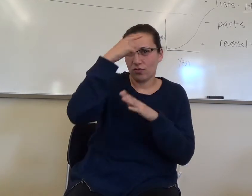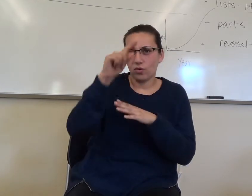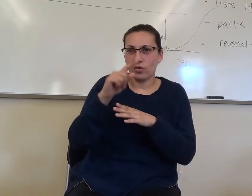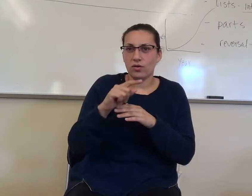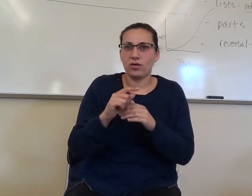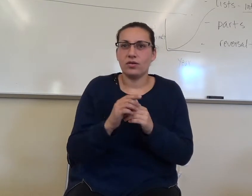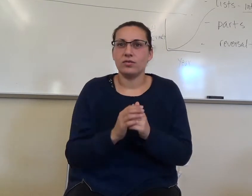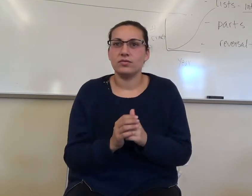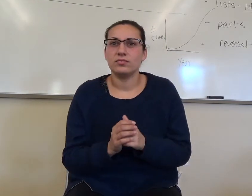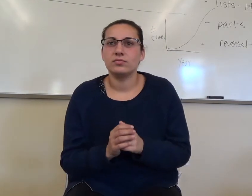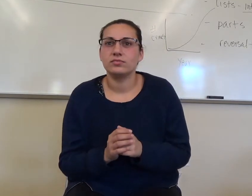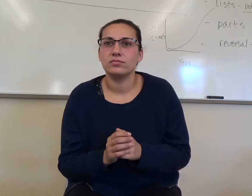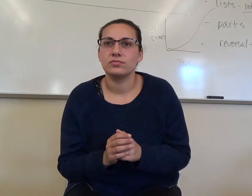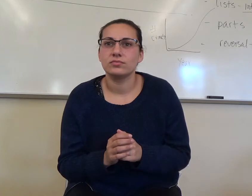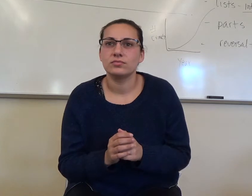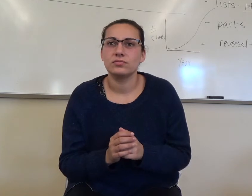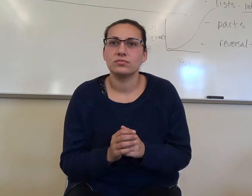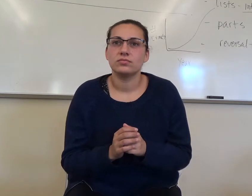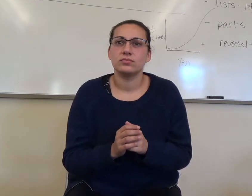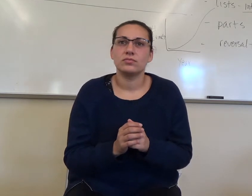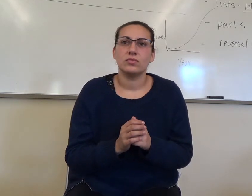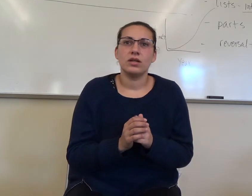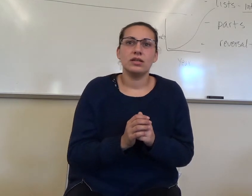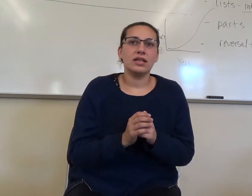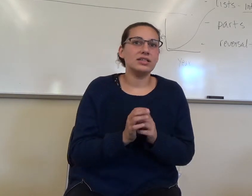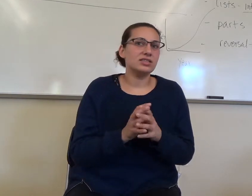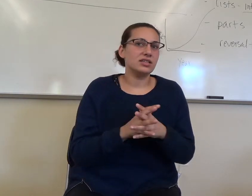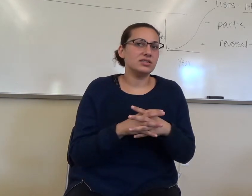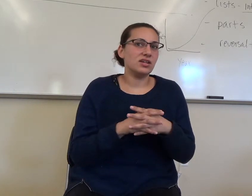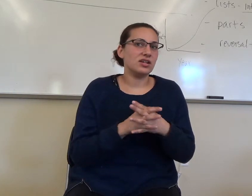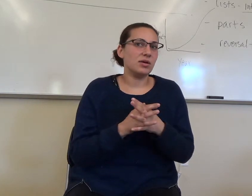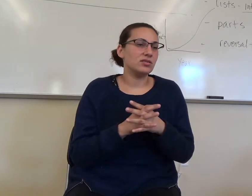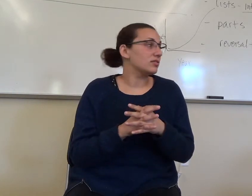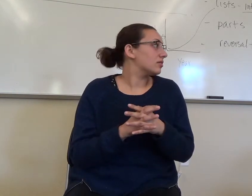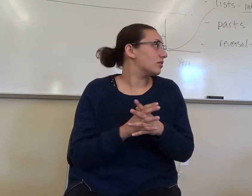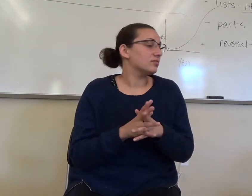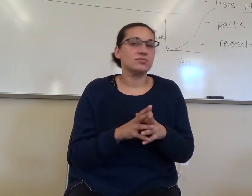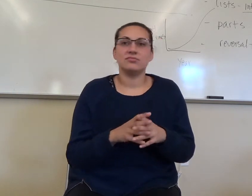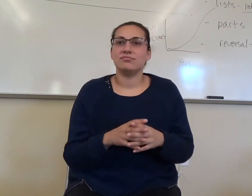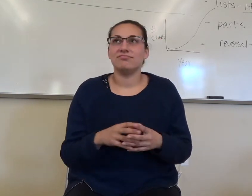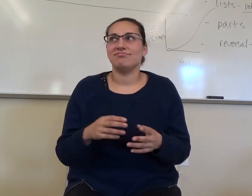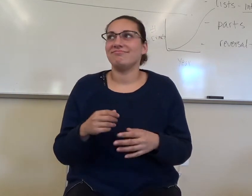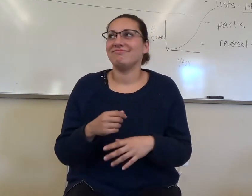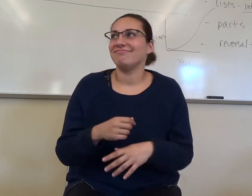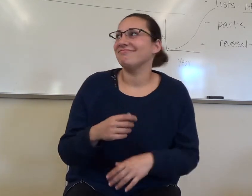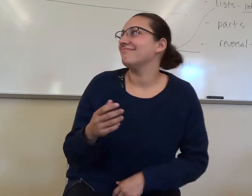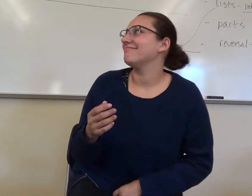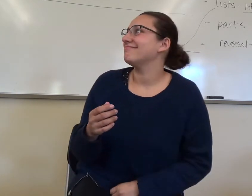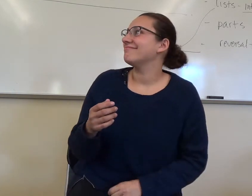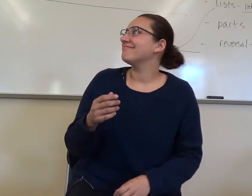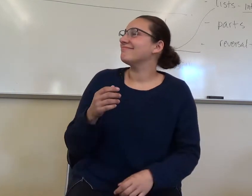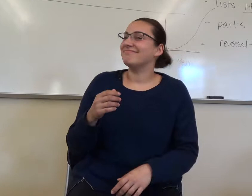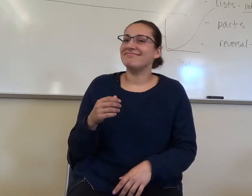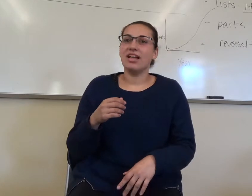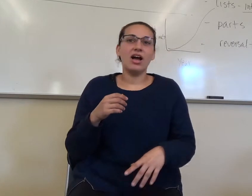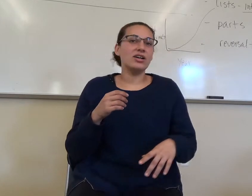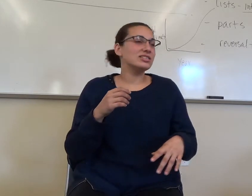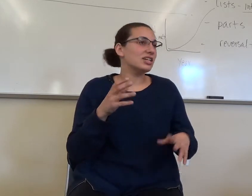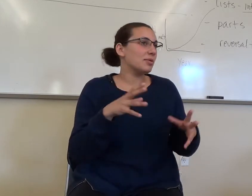people taking off time when a baby is born It's talking about. compare to that rule in other countries? Okay, go ahead. It's talking about